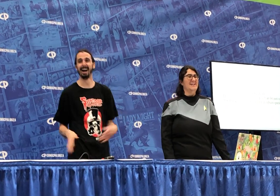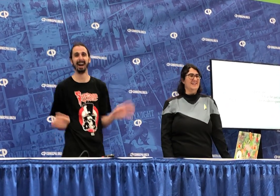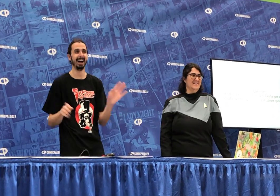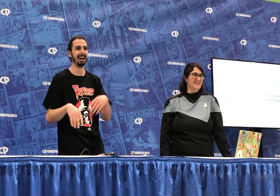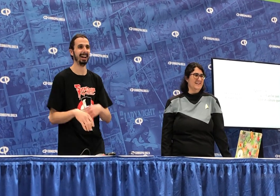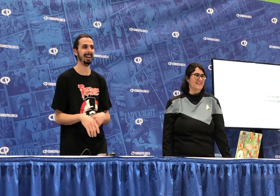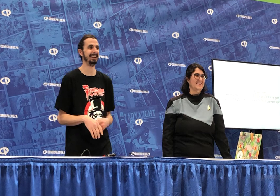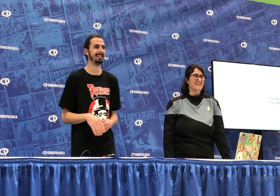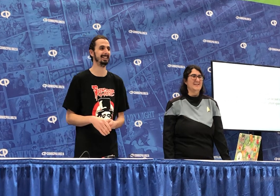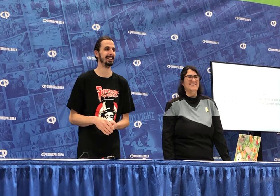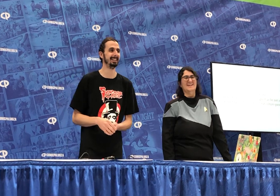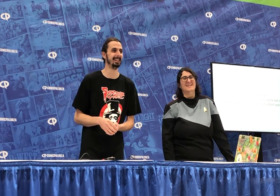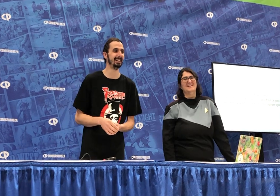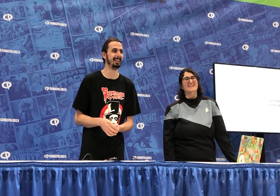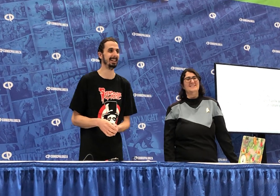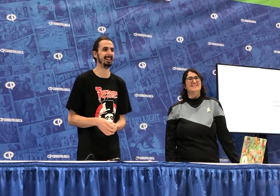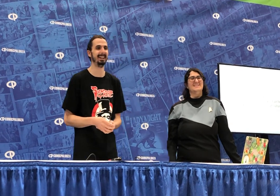tough. That's tough.